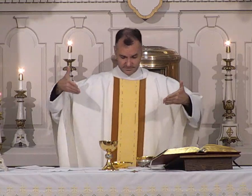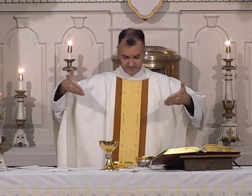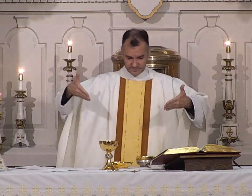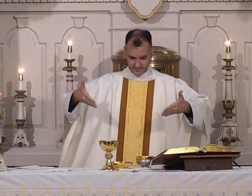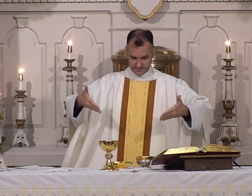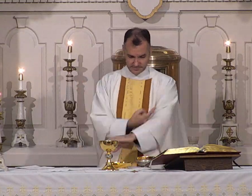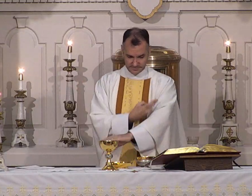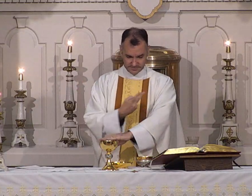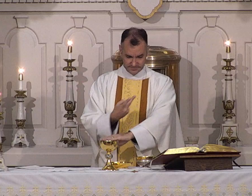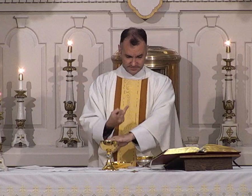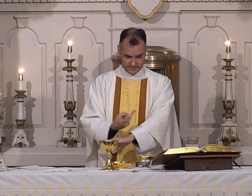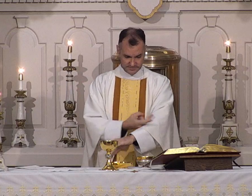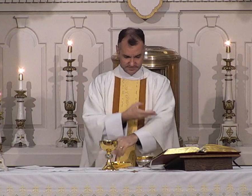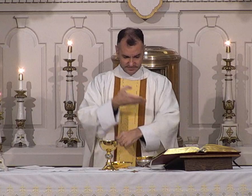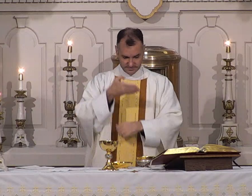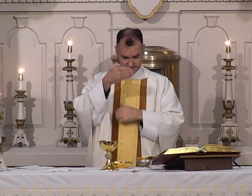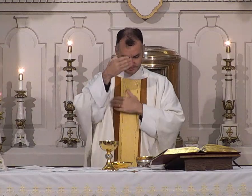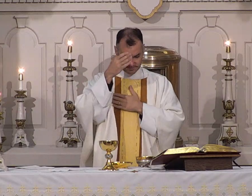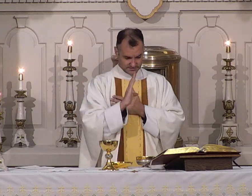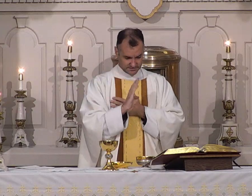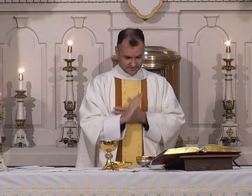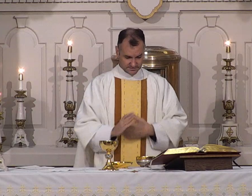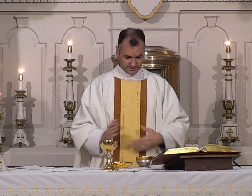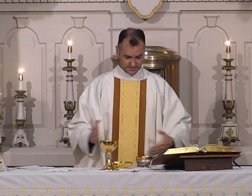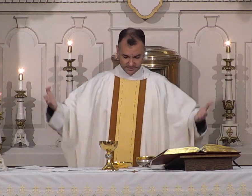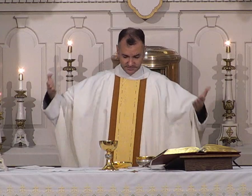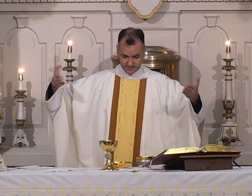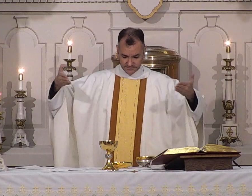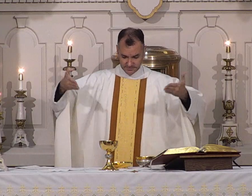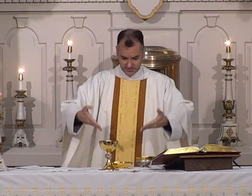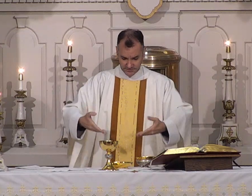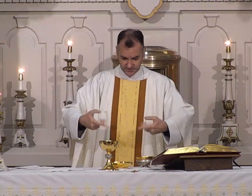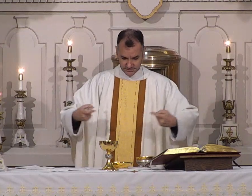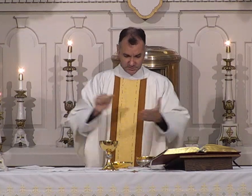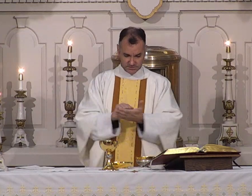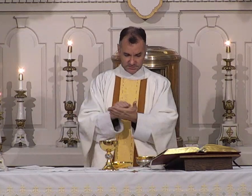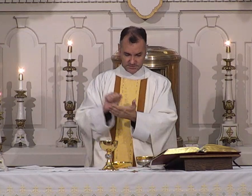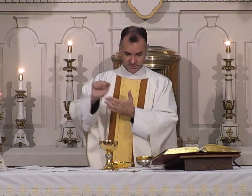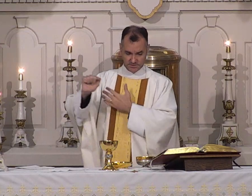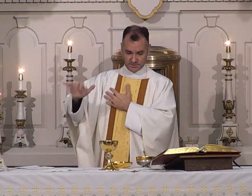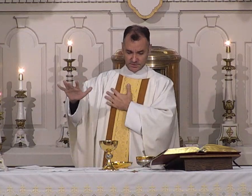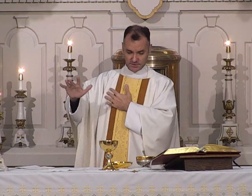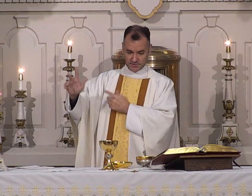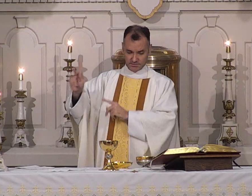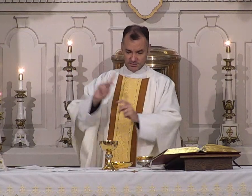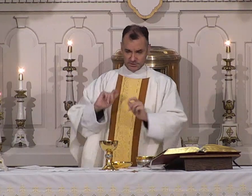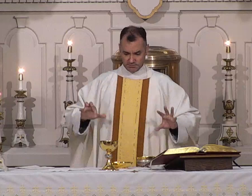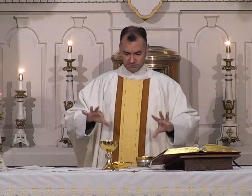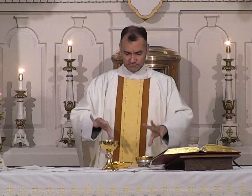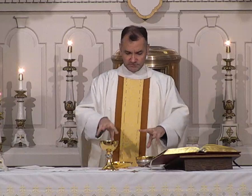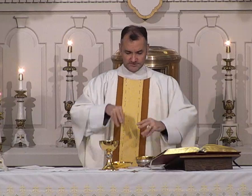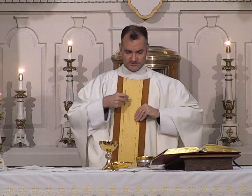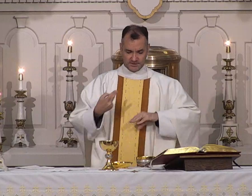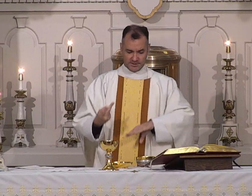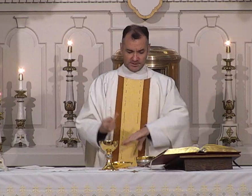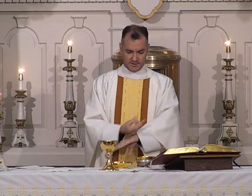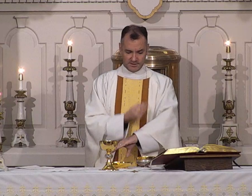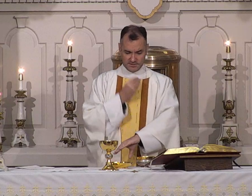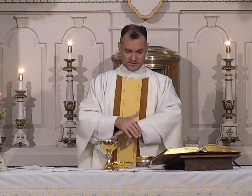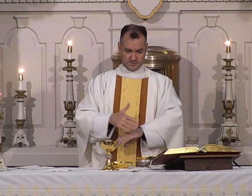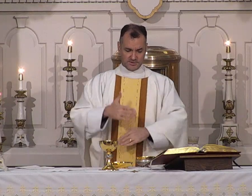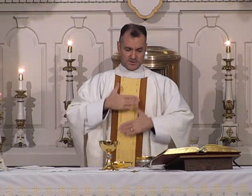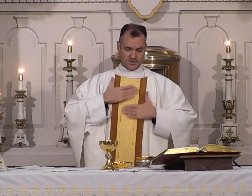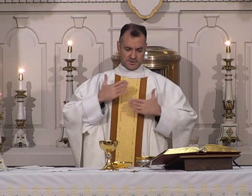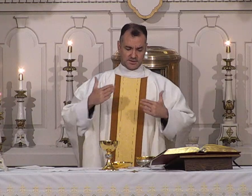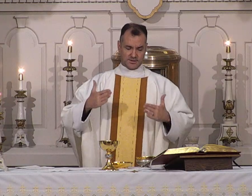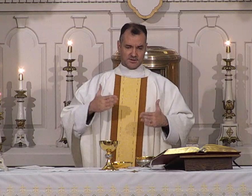Behold the Lamb of God. Behold him who takes away the sins of the world. Blessed are those called to the supper of the